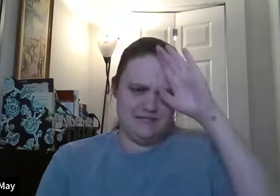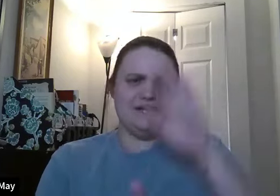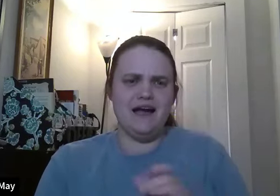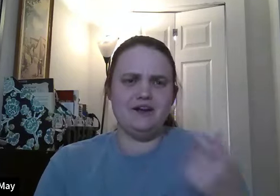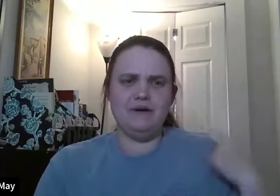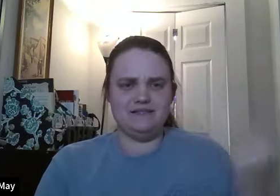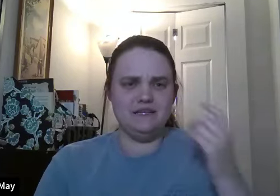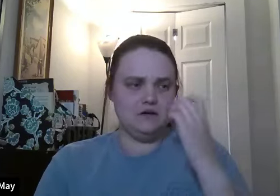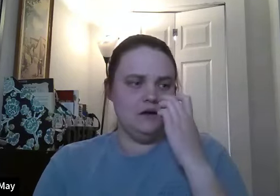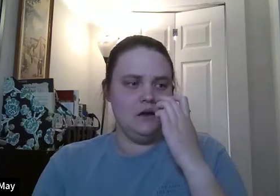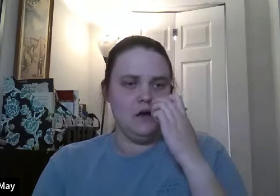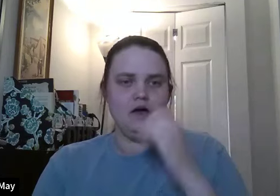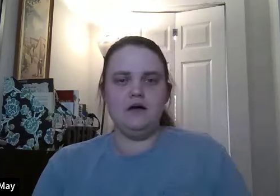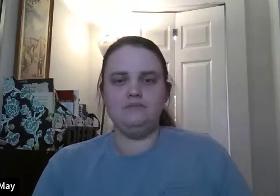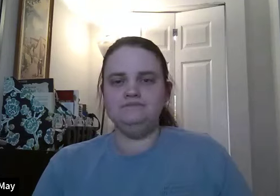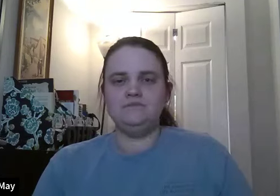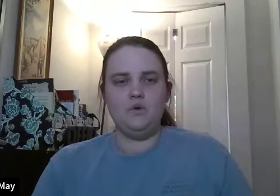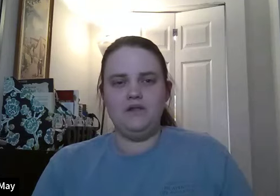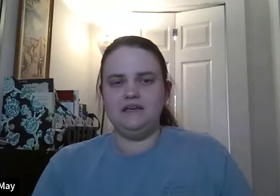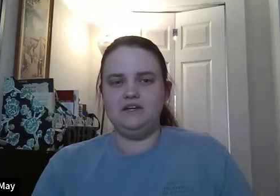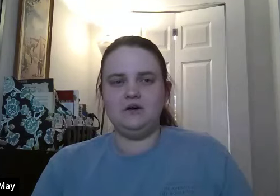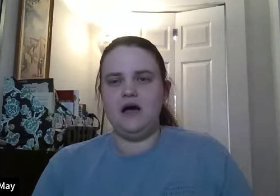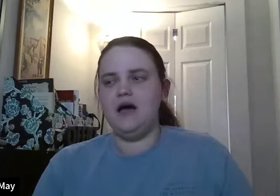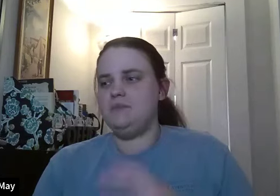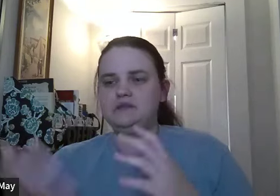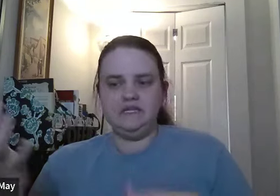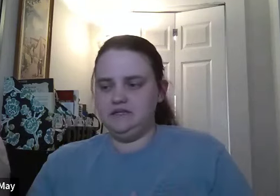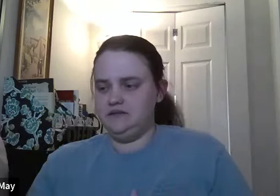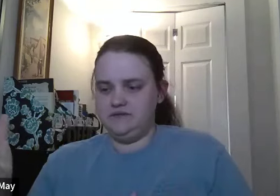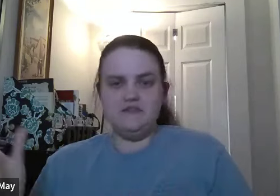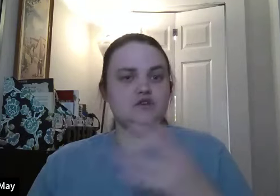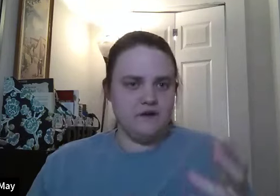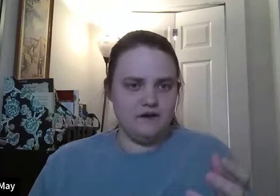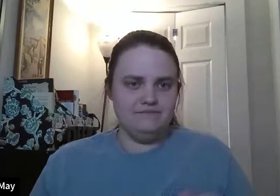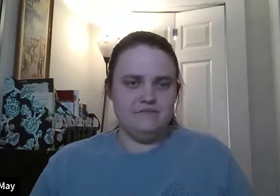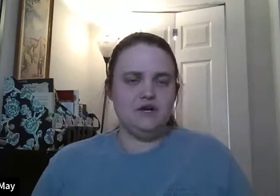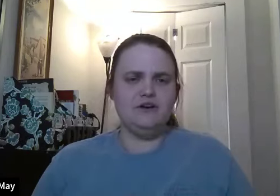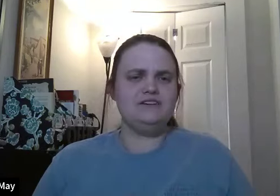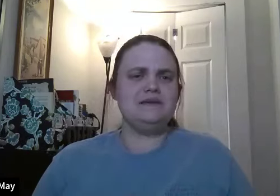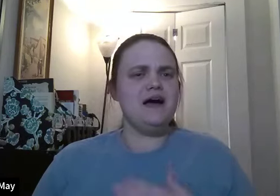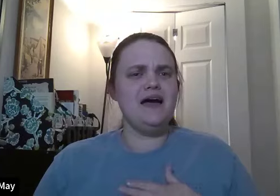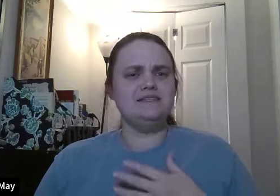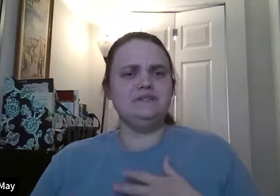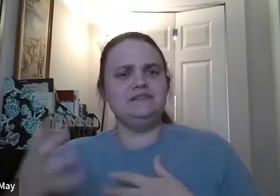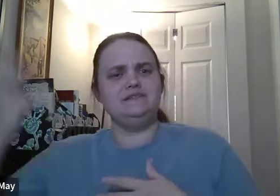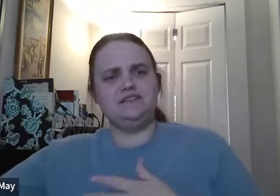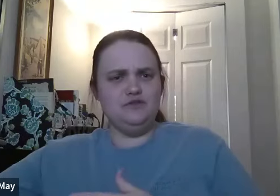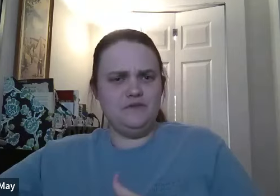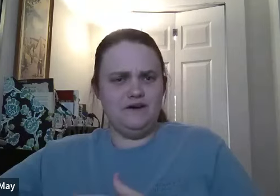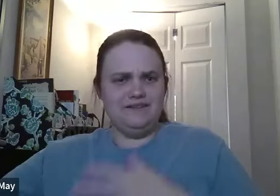husband and I are going out to dinner. Or like, I believe in the tooth fairy. You're not gonna say my husband, the tooth fairy. That